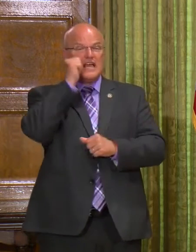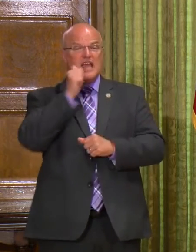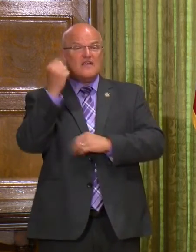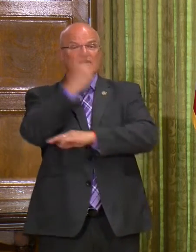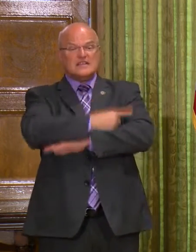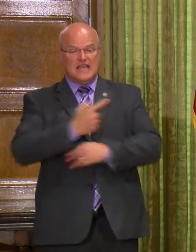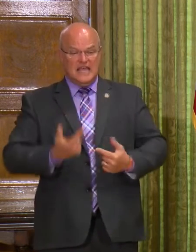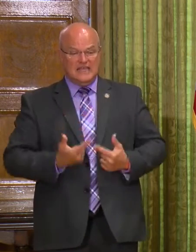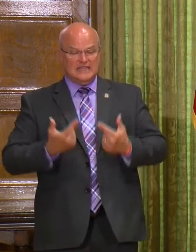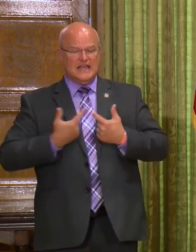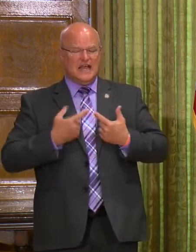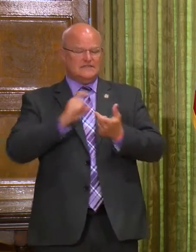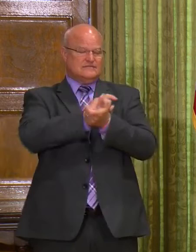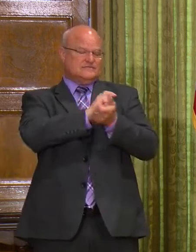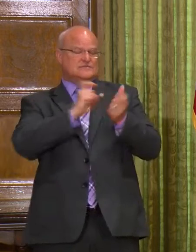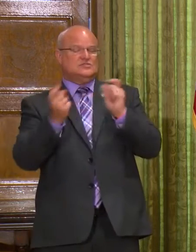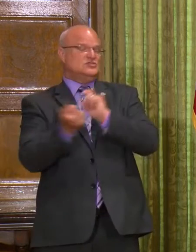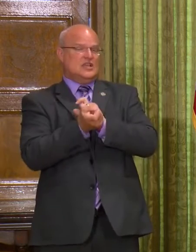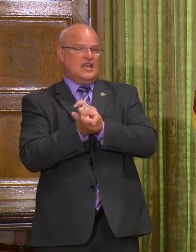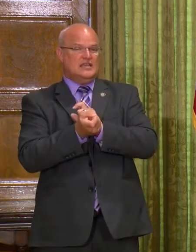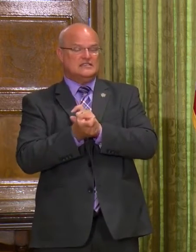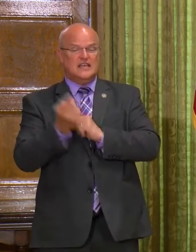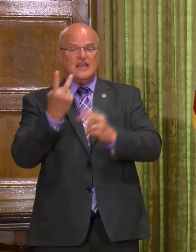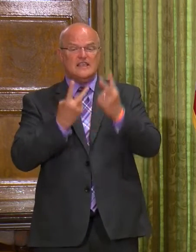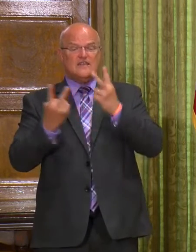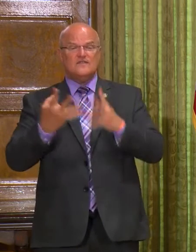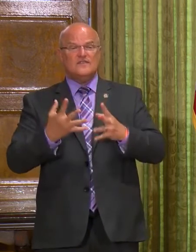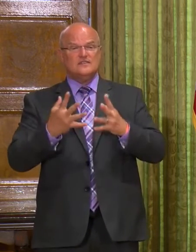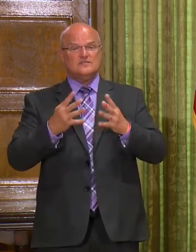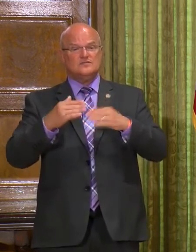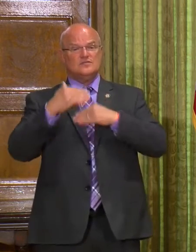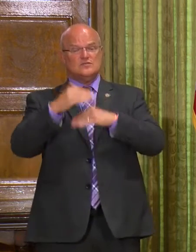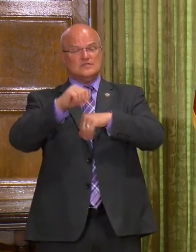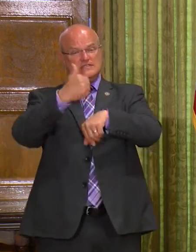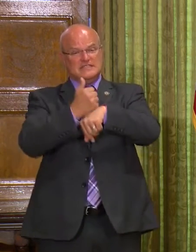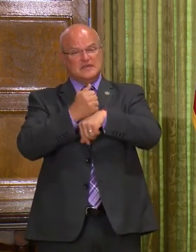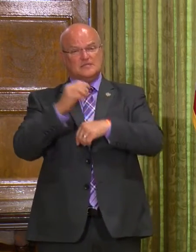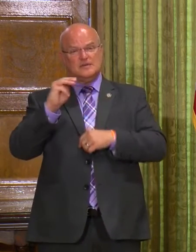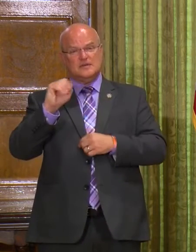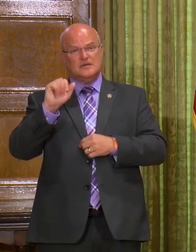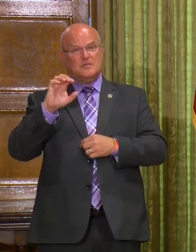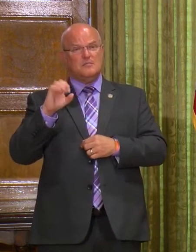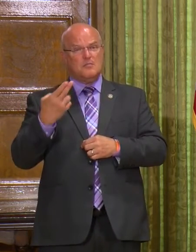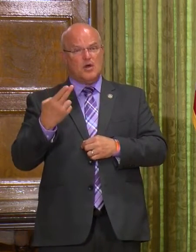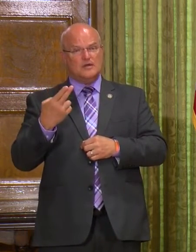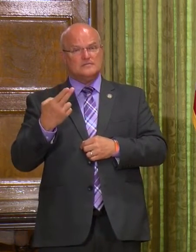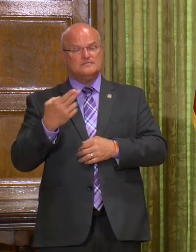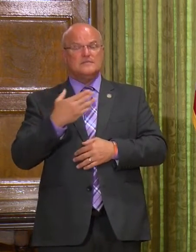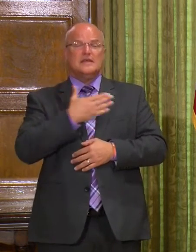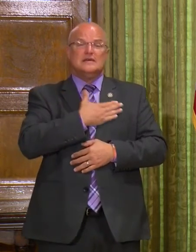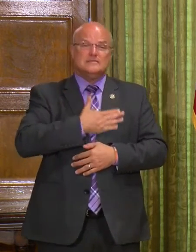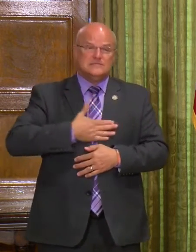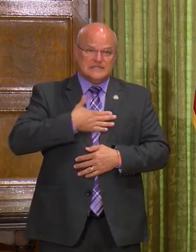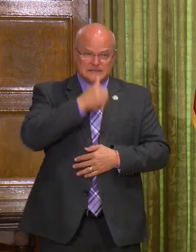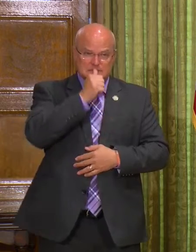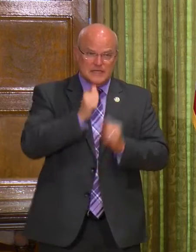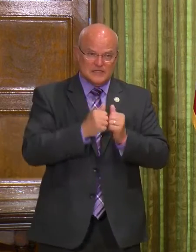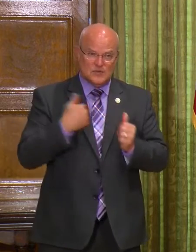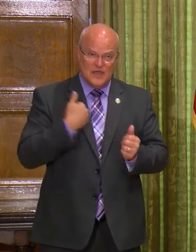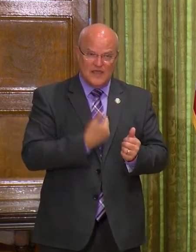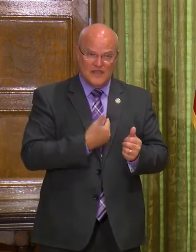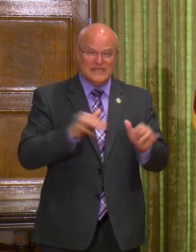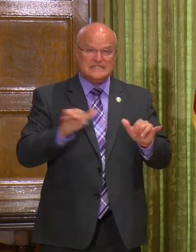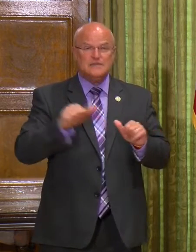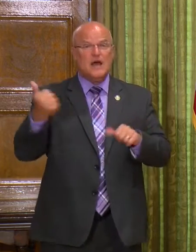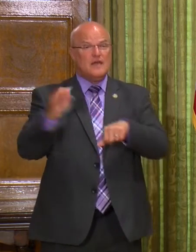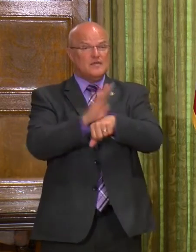have changed since this began, and those visitor restrictions went into place in March. We would ask for your continued patience during this time. Similar